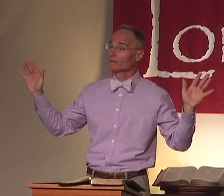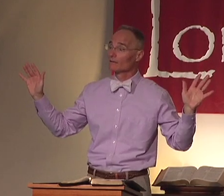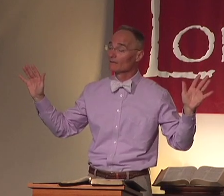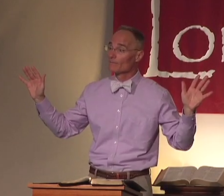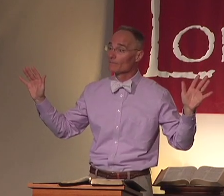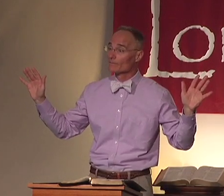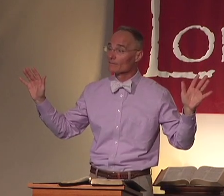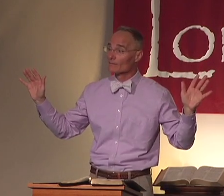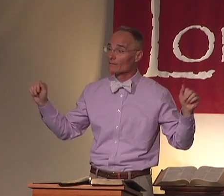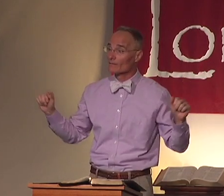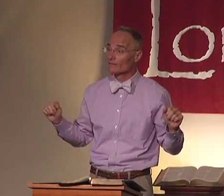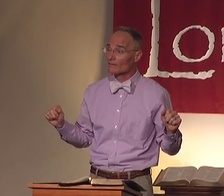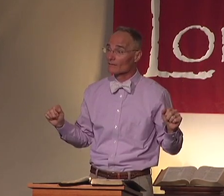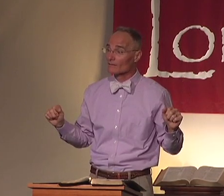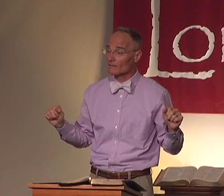That's it?